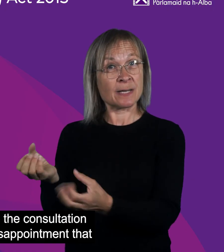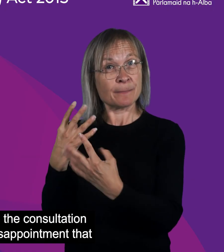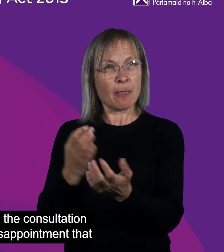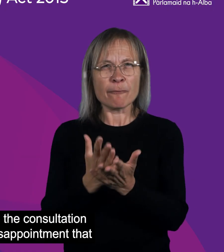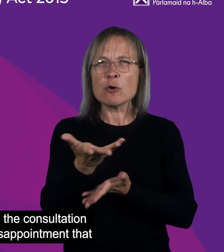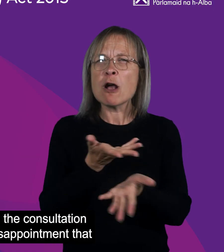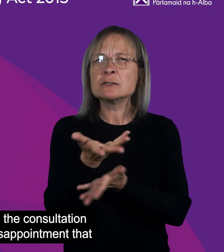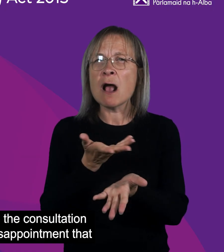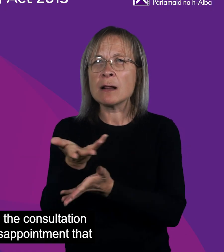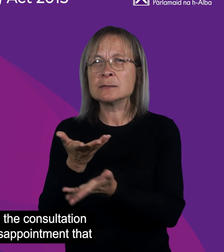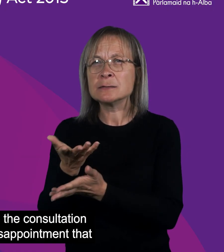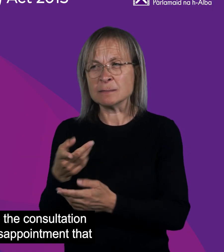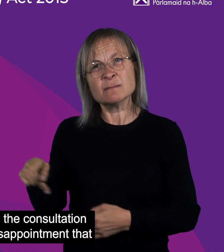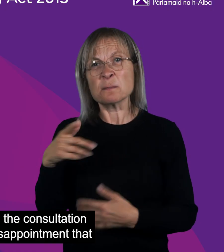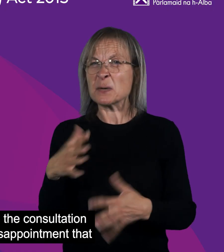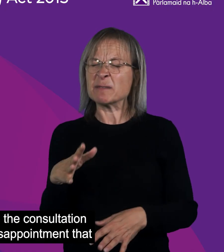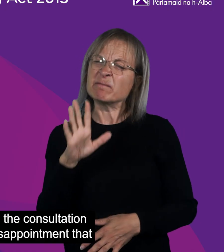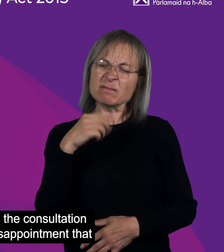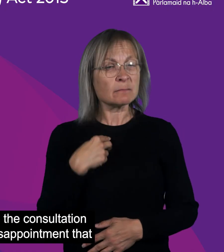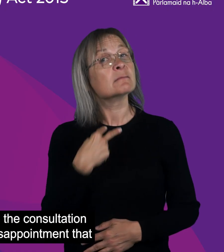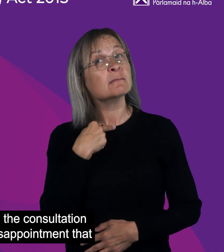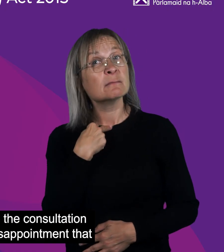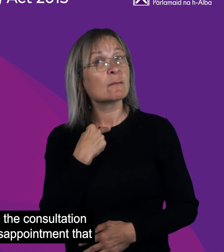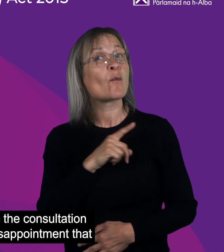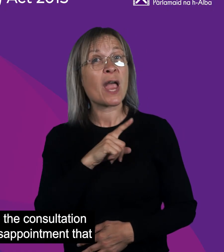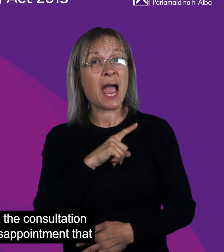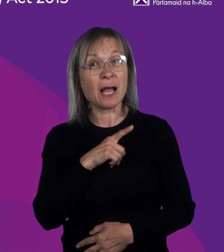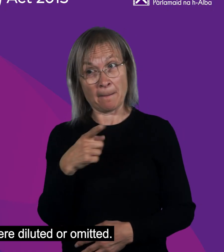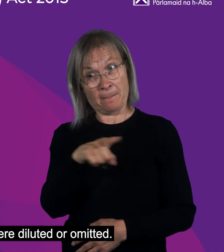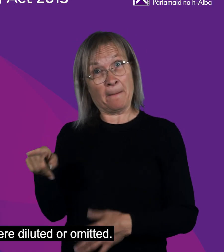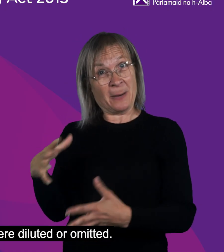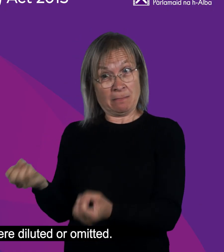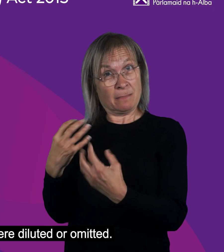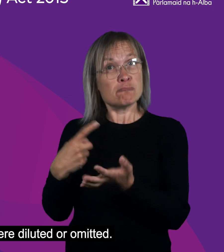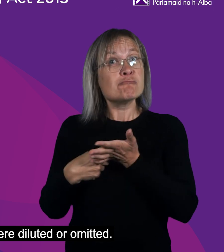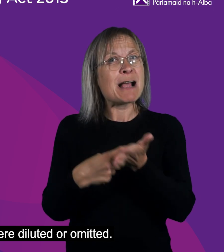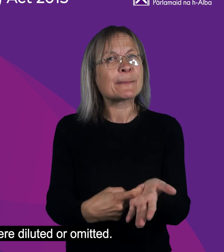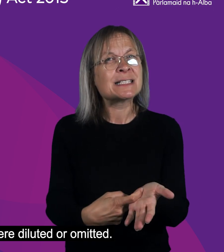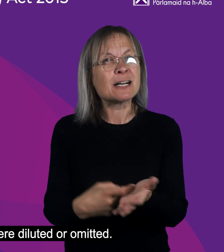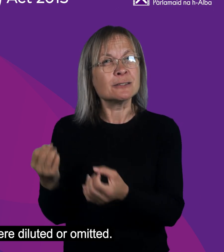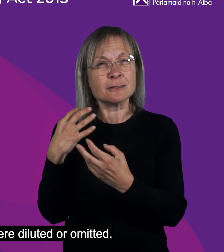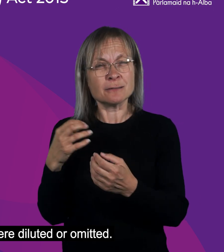Some contributors to the consultation process expressed disappointment that their recommendations were diluted or